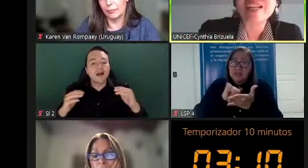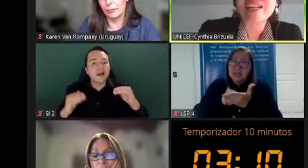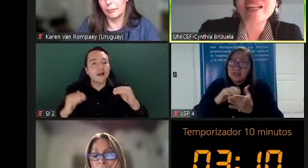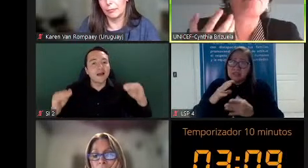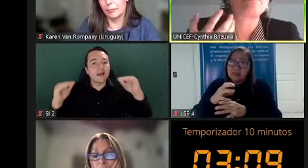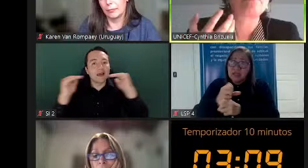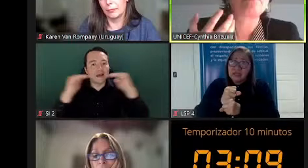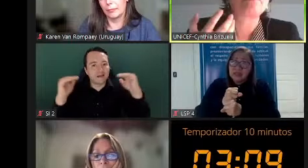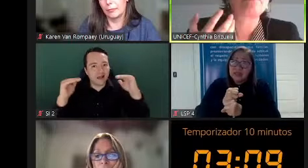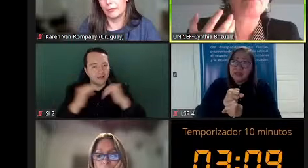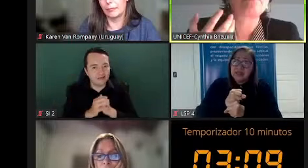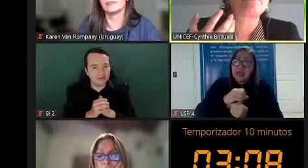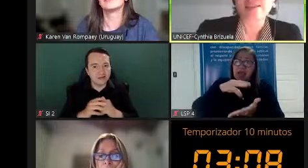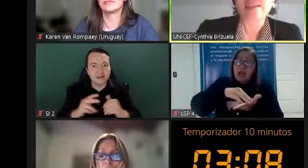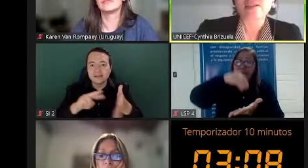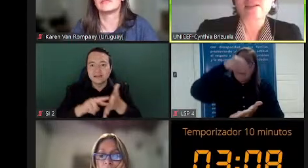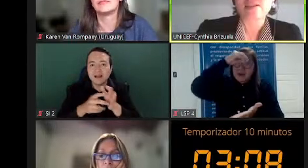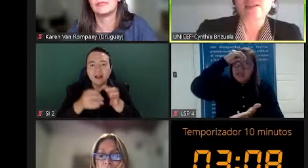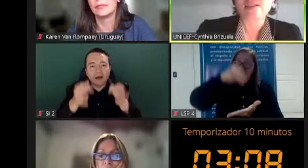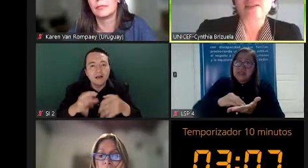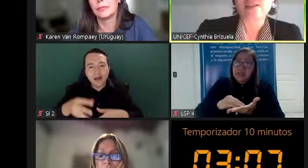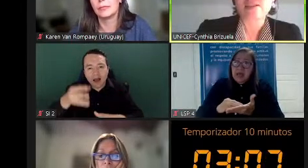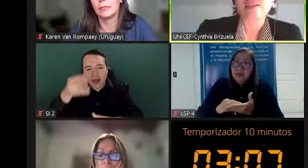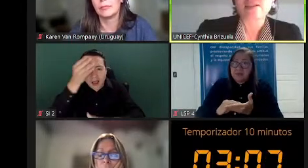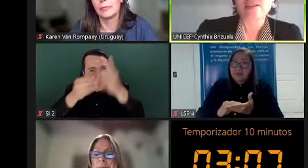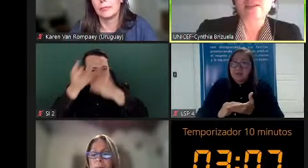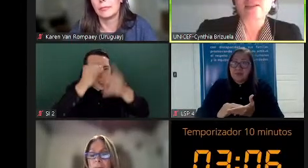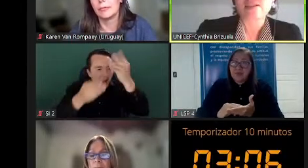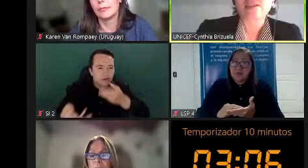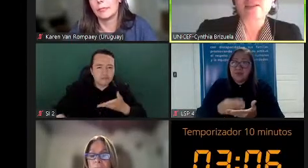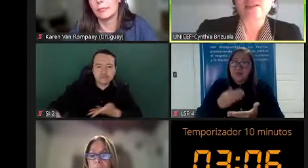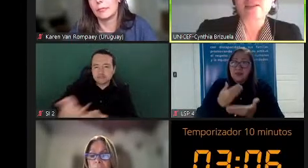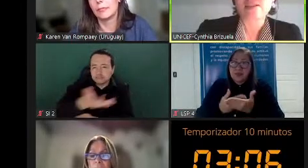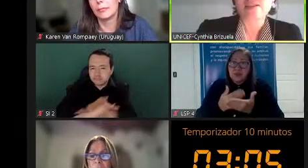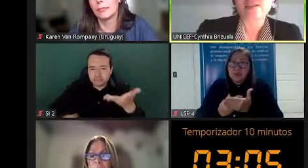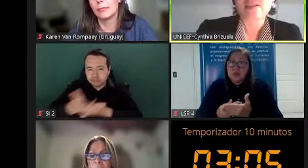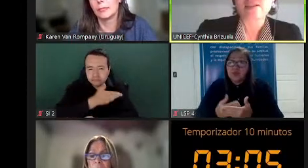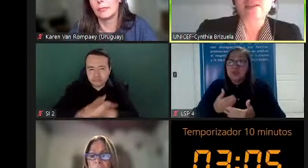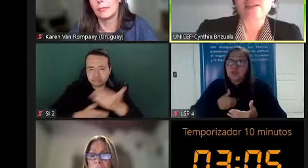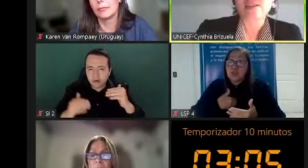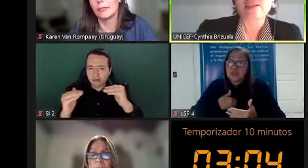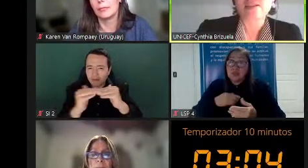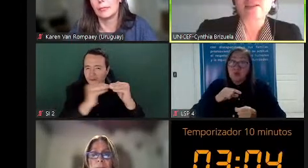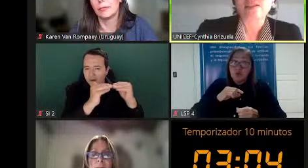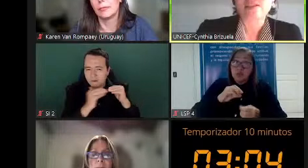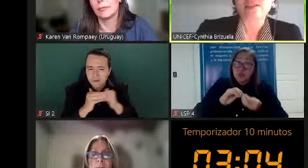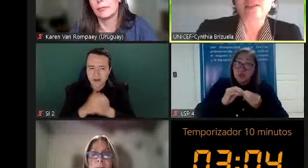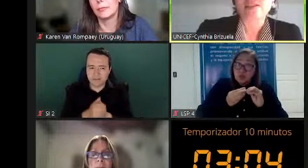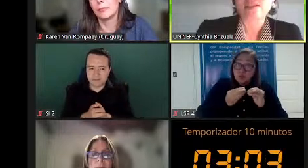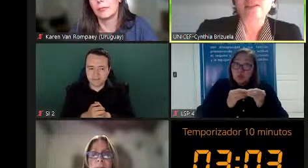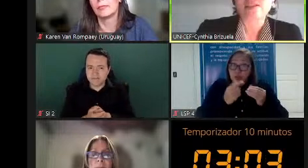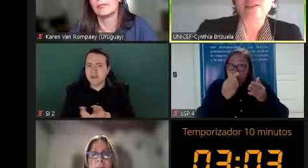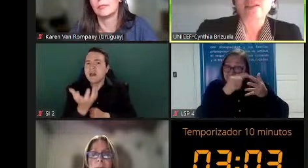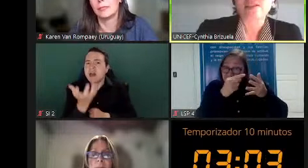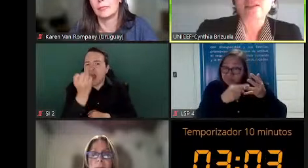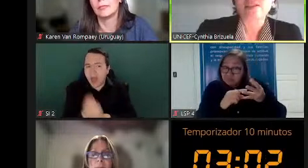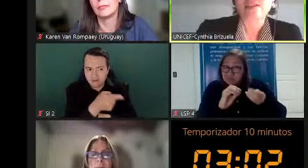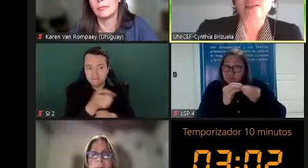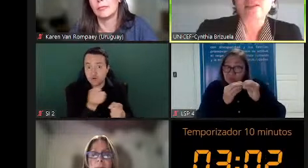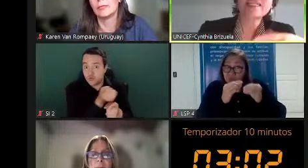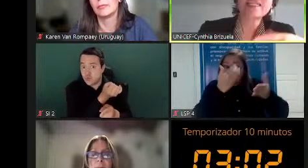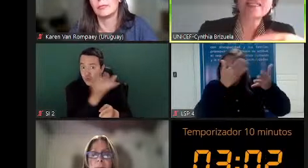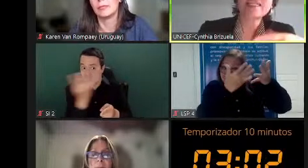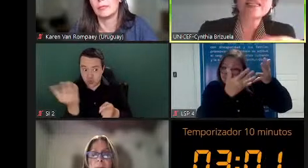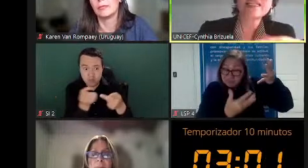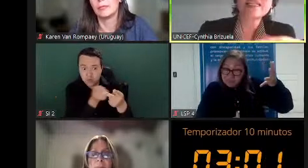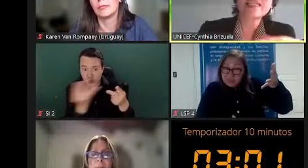we're talking about education in equity and learning in equity so whenever we have these numbers we